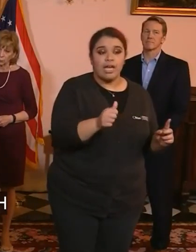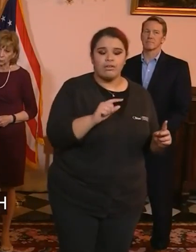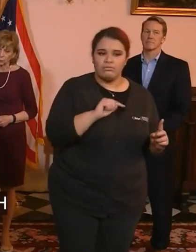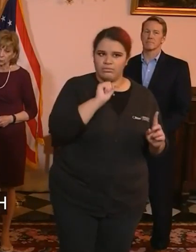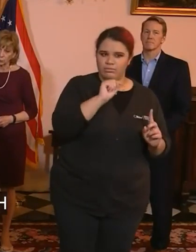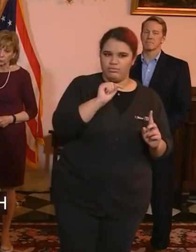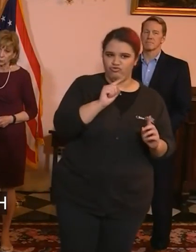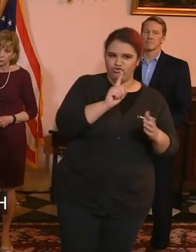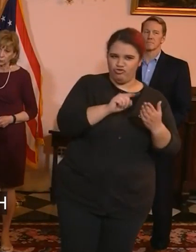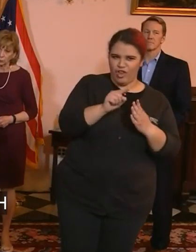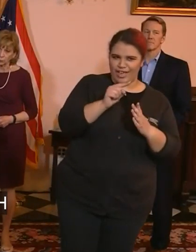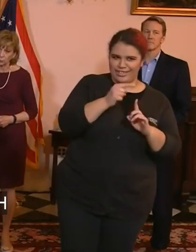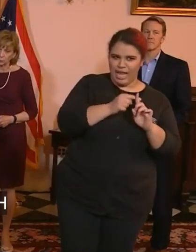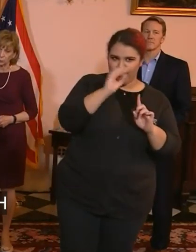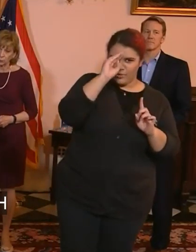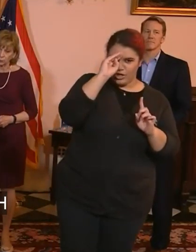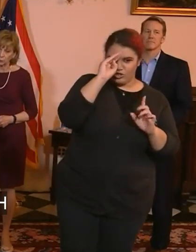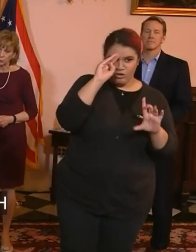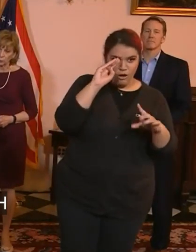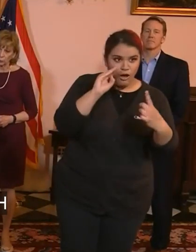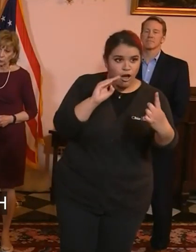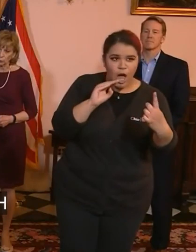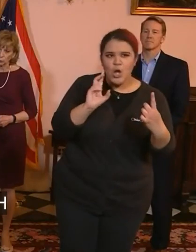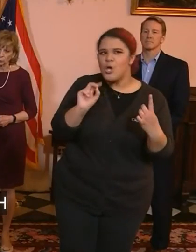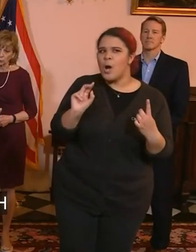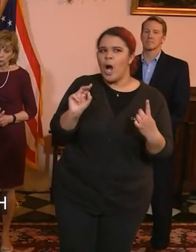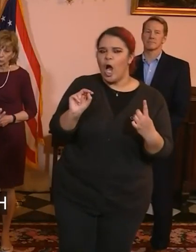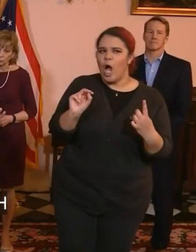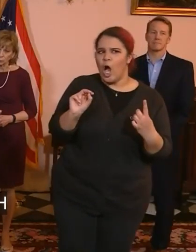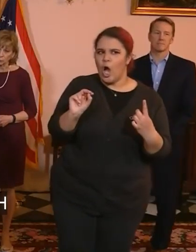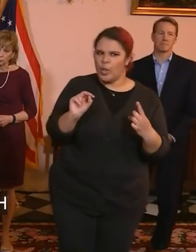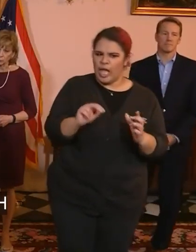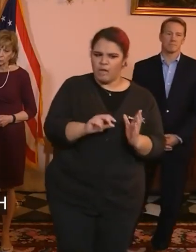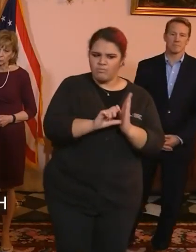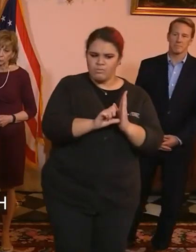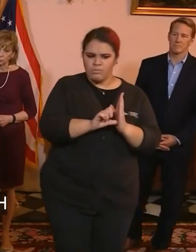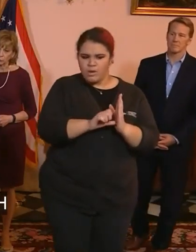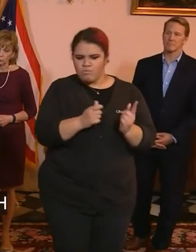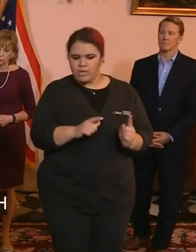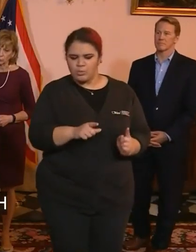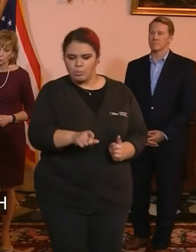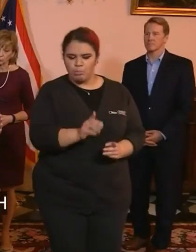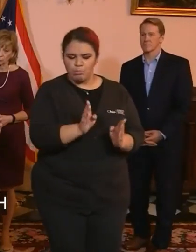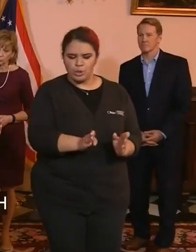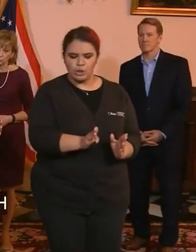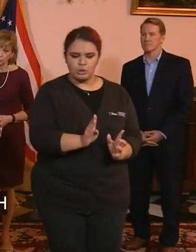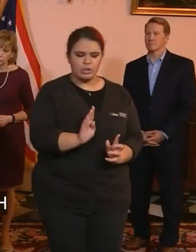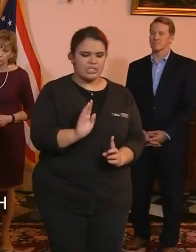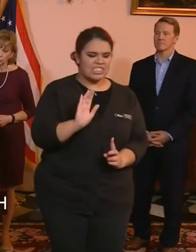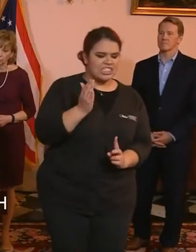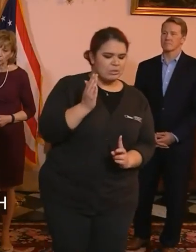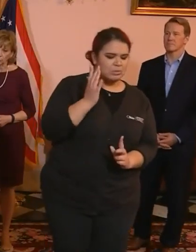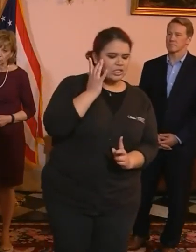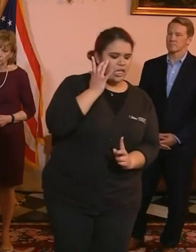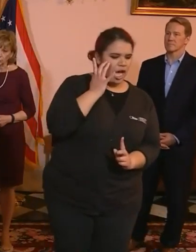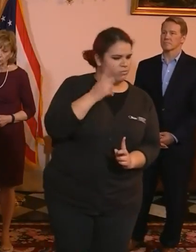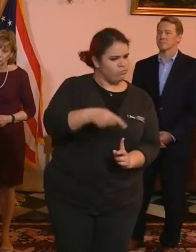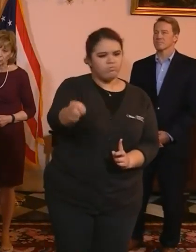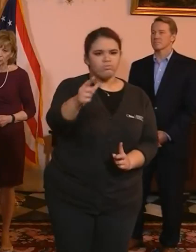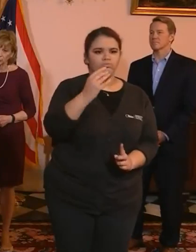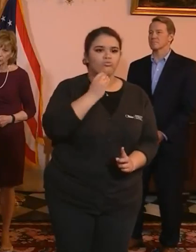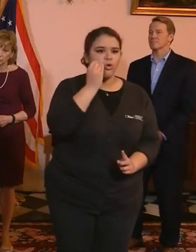We're very insistent that somebody who didn't feel good was home. They created spaces. They did